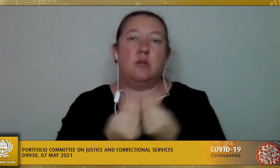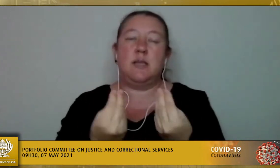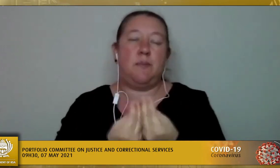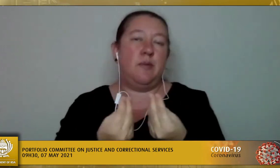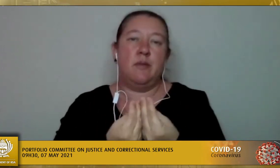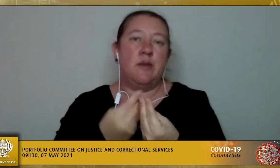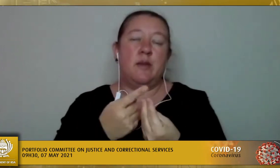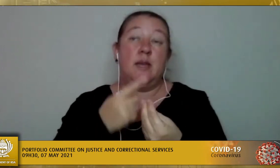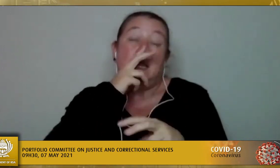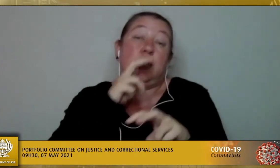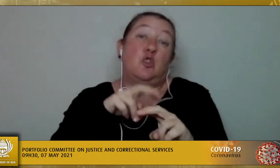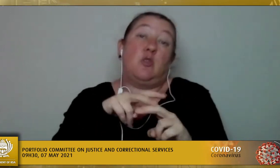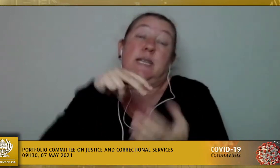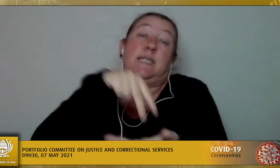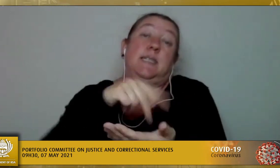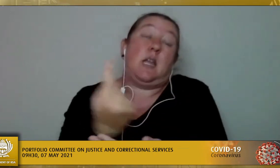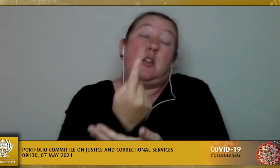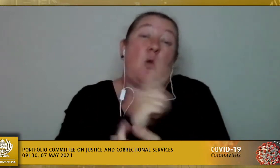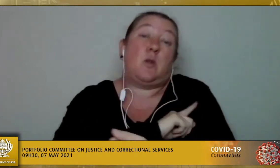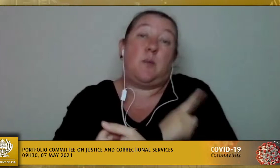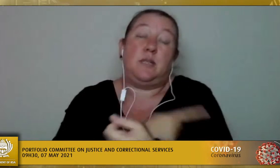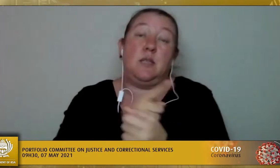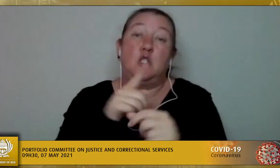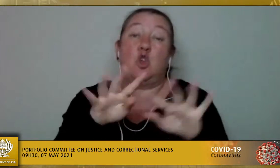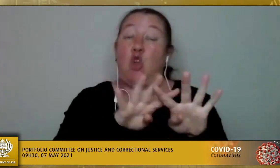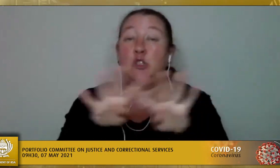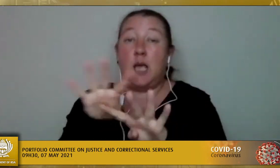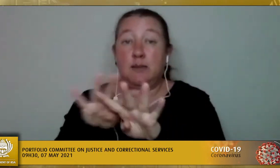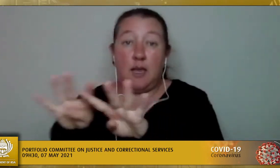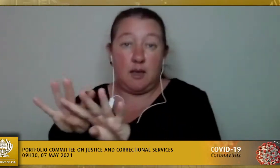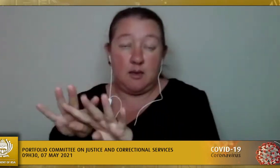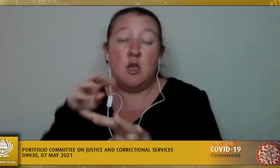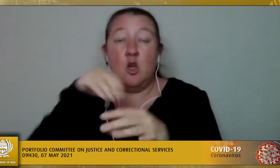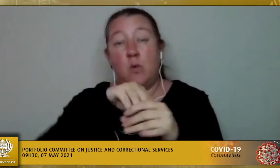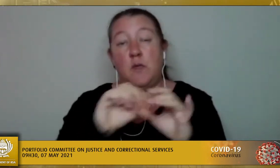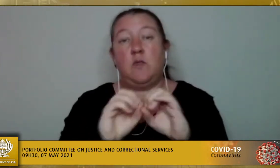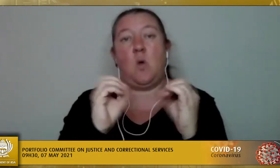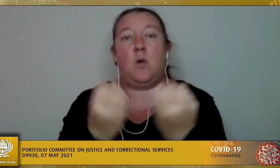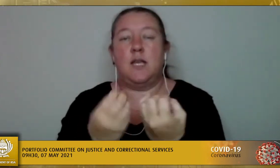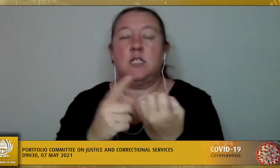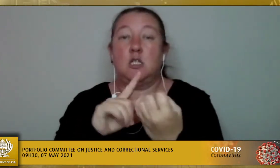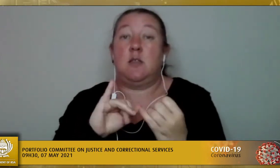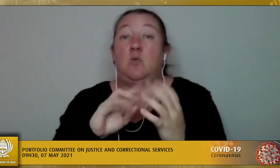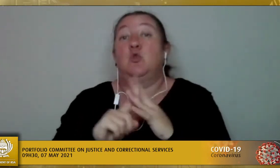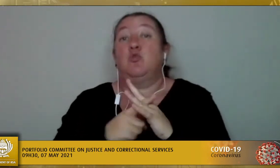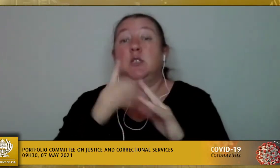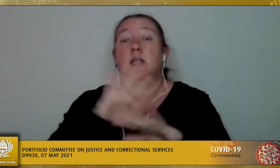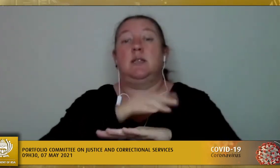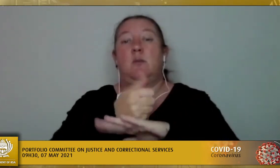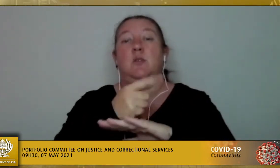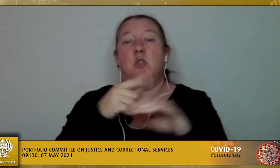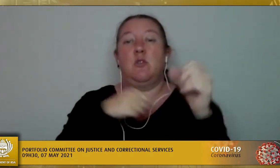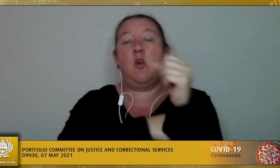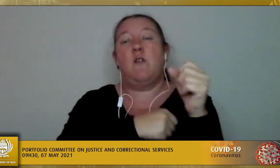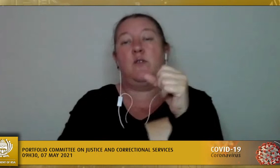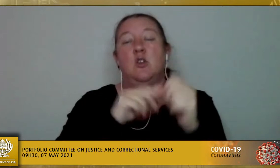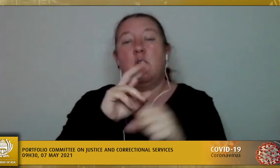a necessarily a standalone capacity it's a cross-cutting capacity within the organization that was originally established in the office of the national